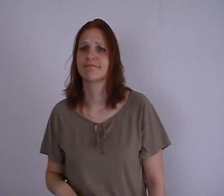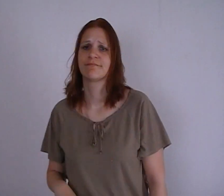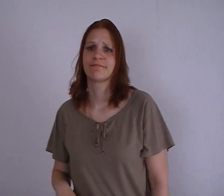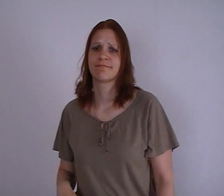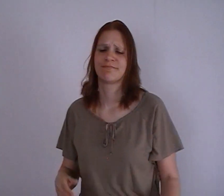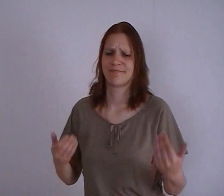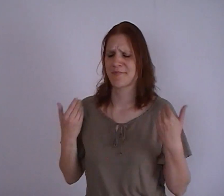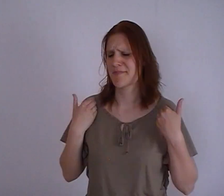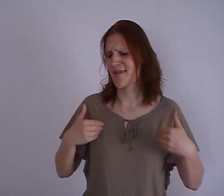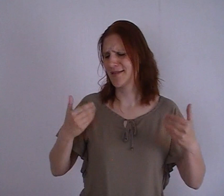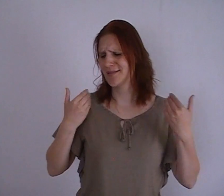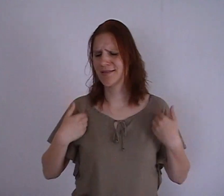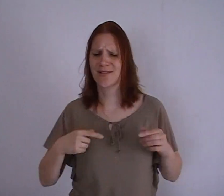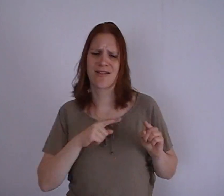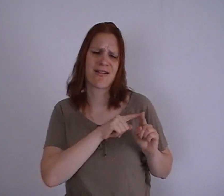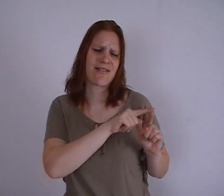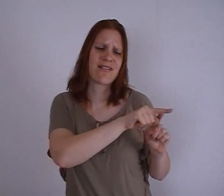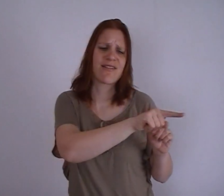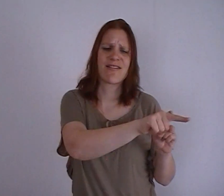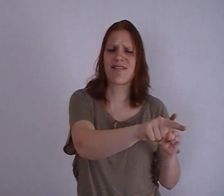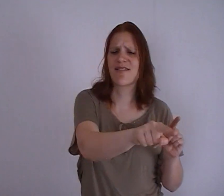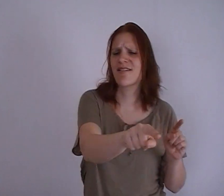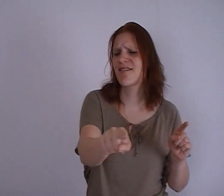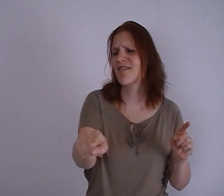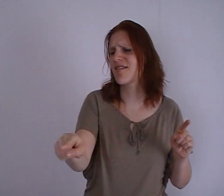My baby don't care,